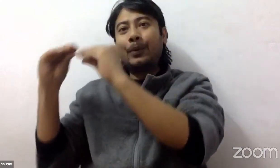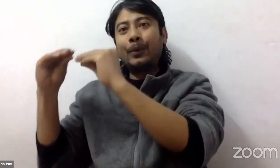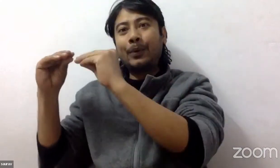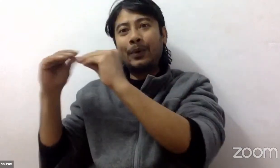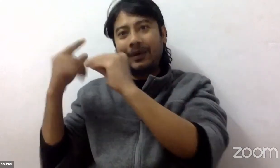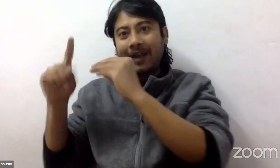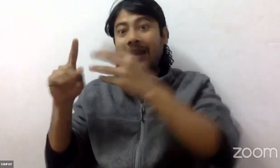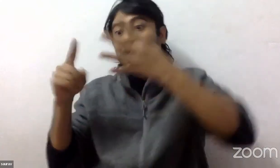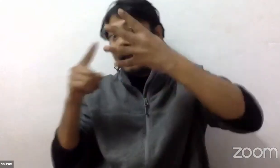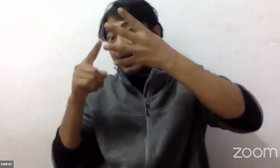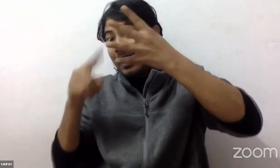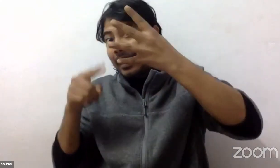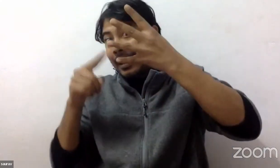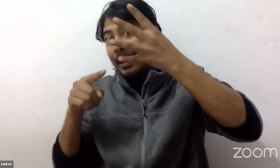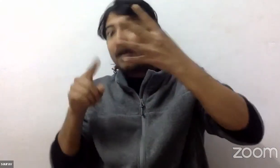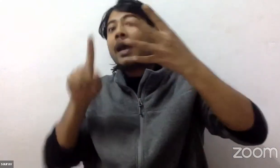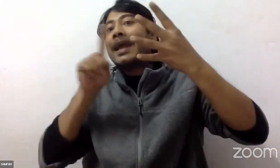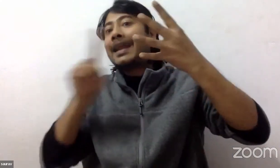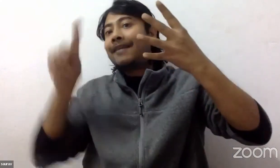So is that clear?